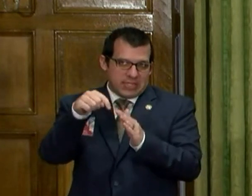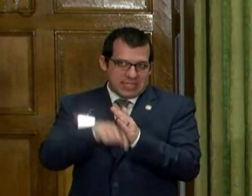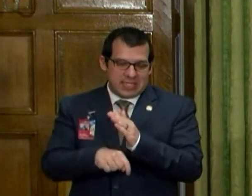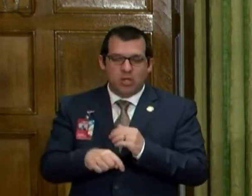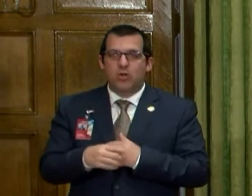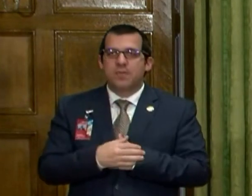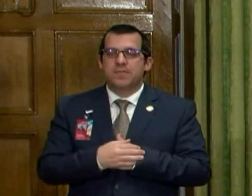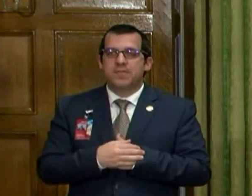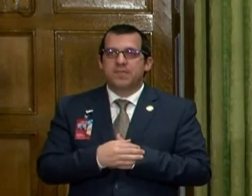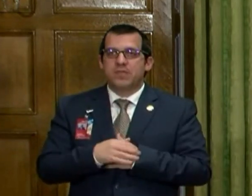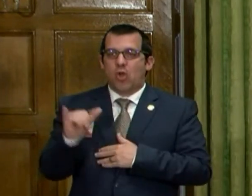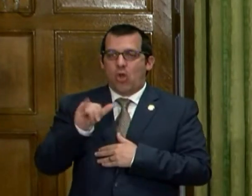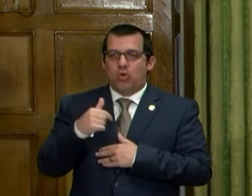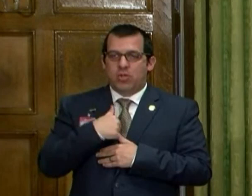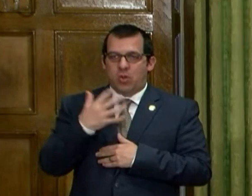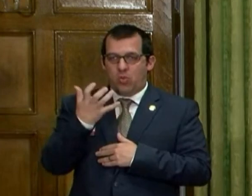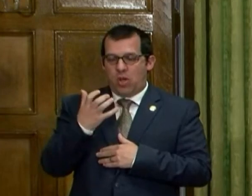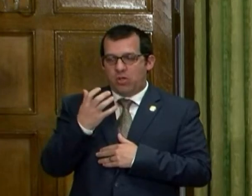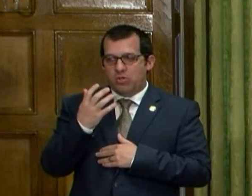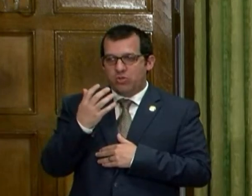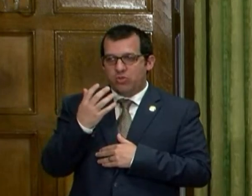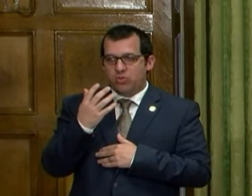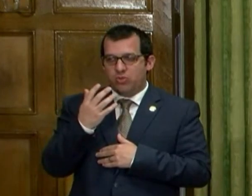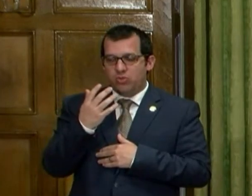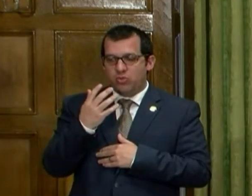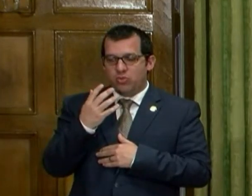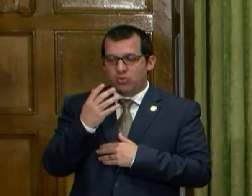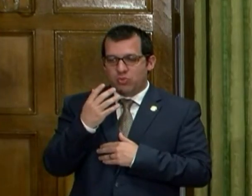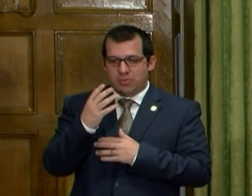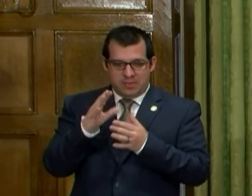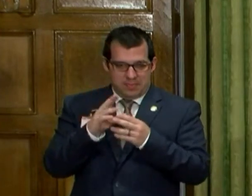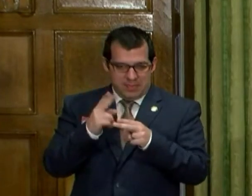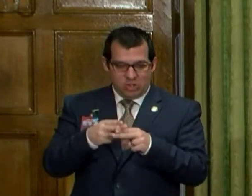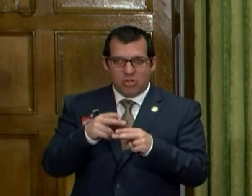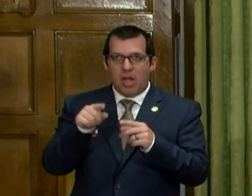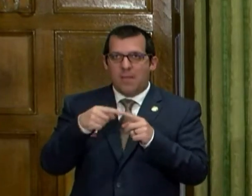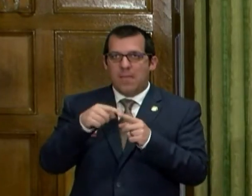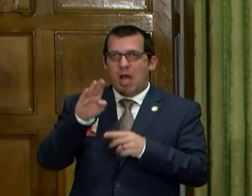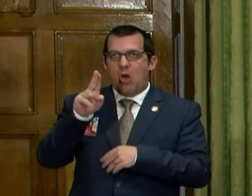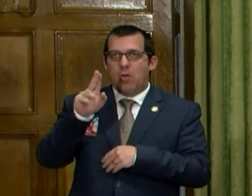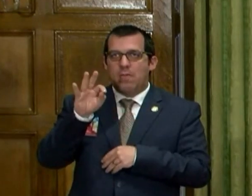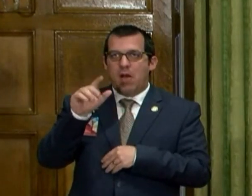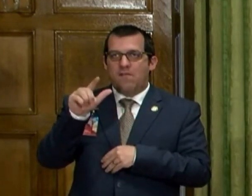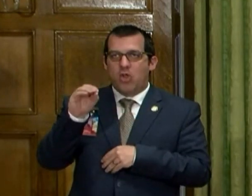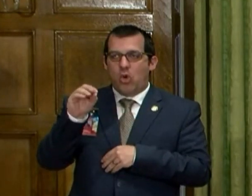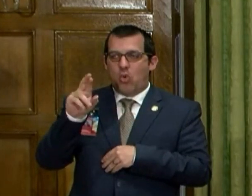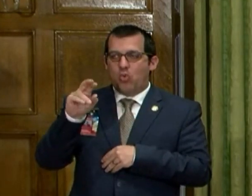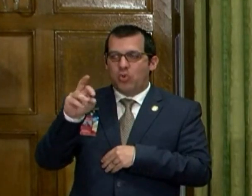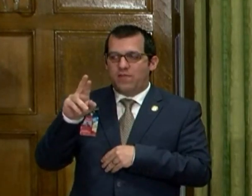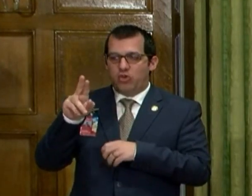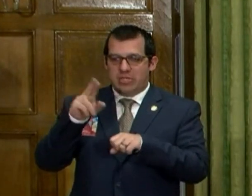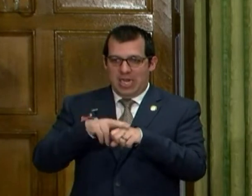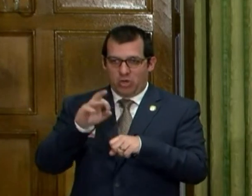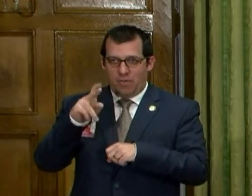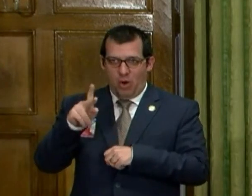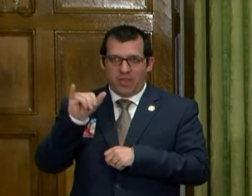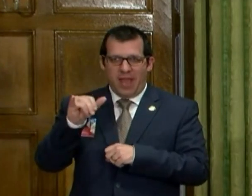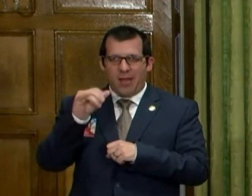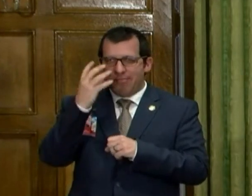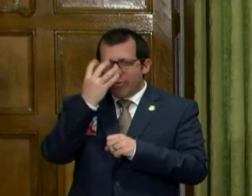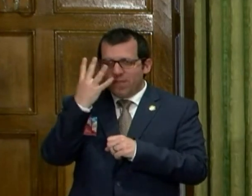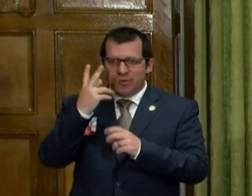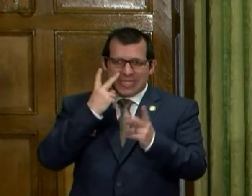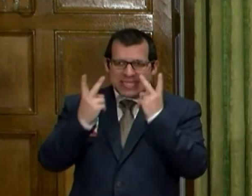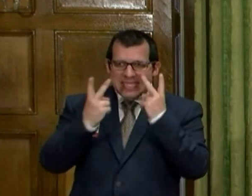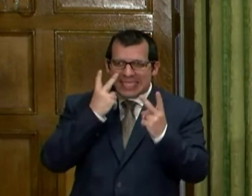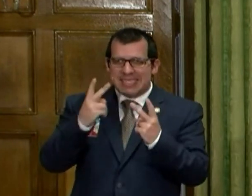detail. I also wanted to say that in reference to the Buffalo River National Park, the scenic national park that we